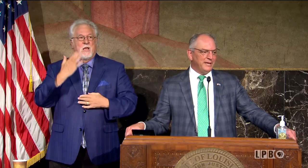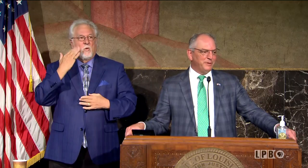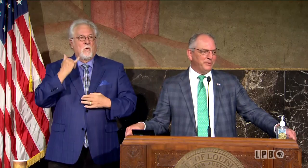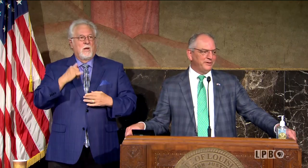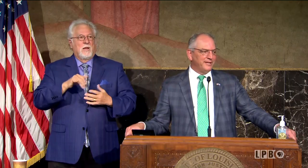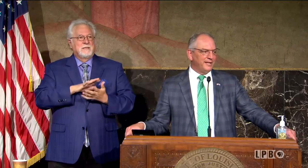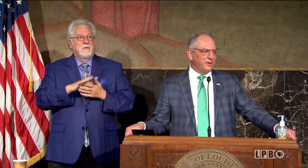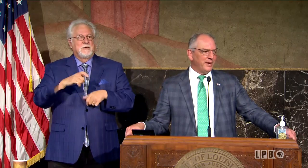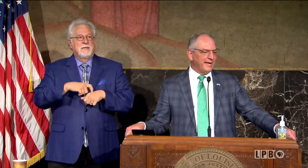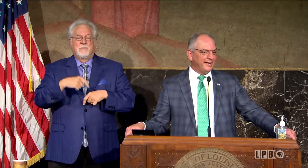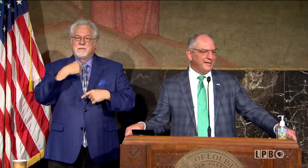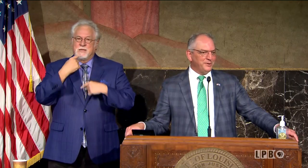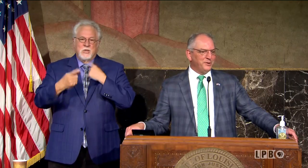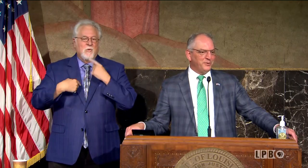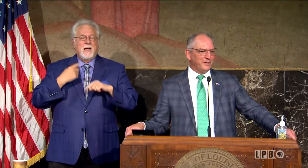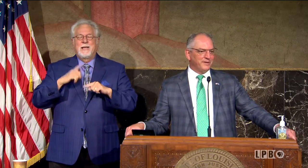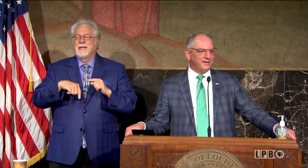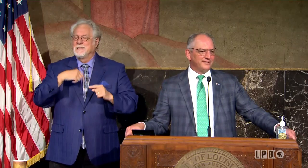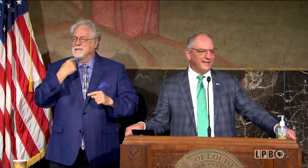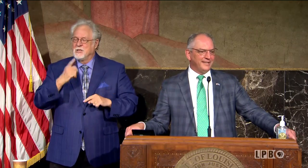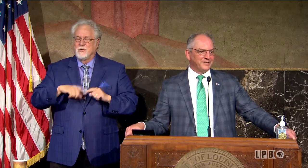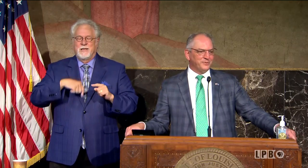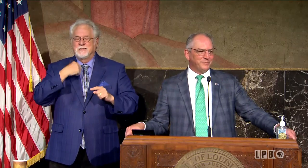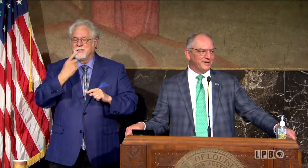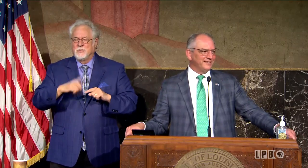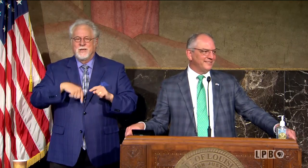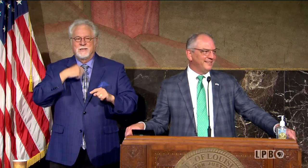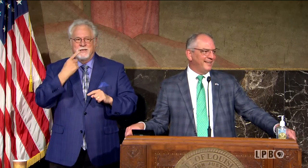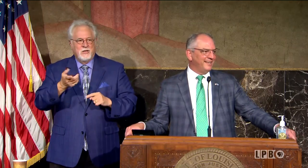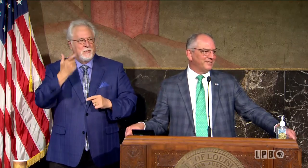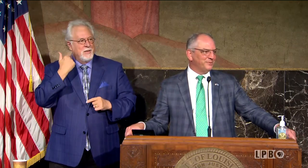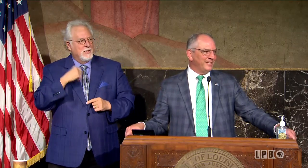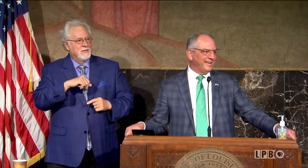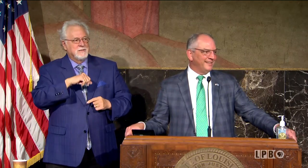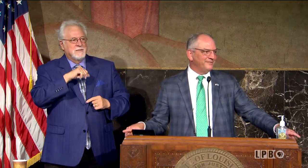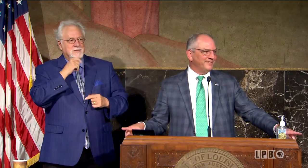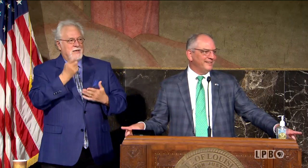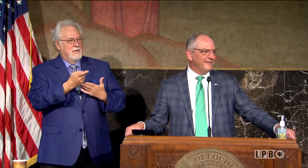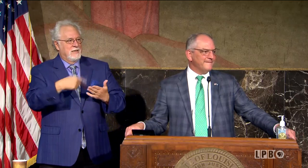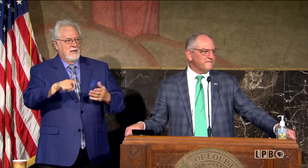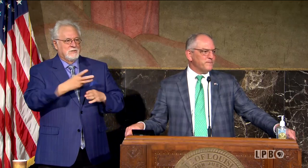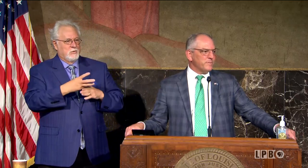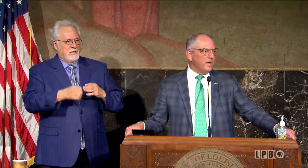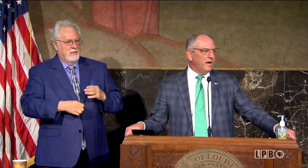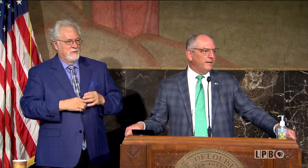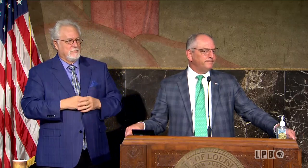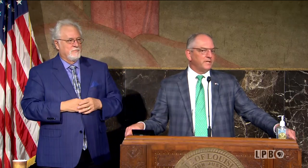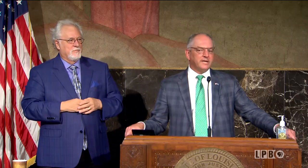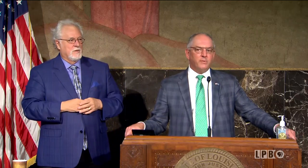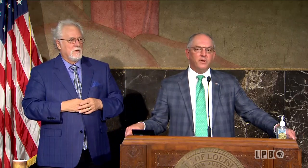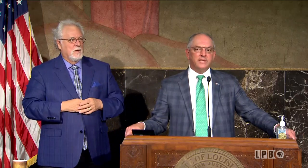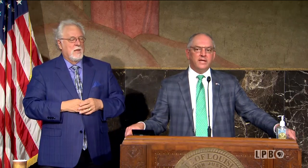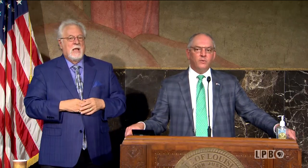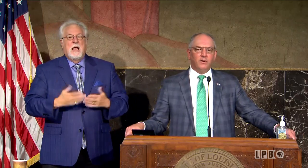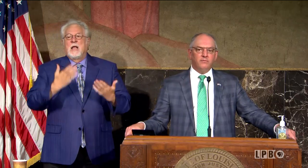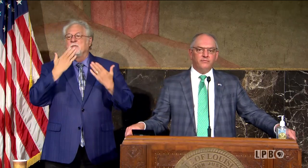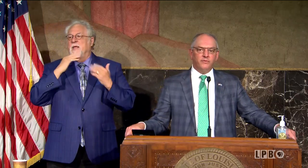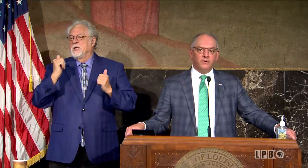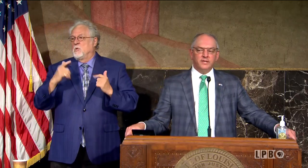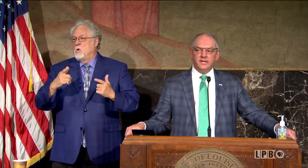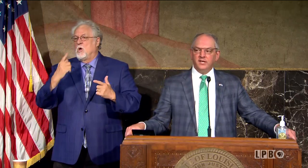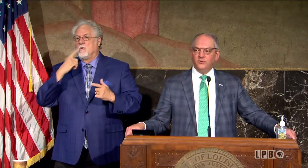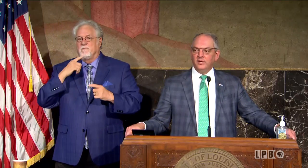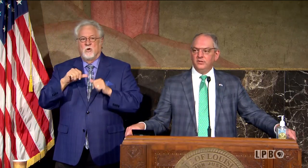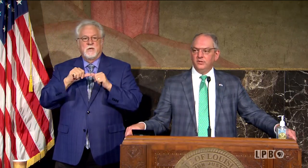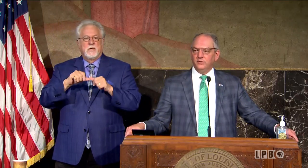so much time up here telling you I can't tell you what I'm going to decide next week, because it's not next week yet. Look, I want to thank you all